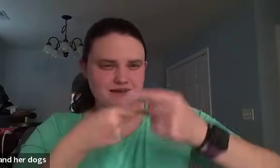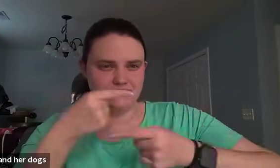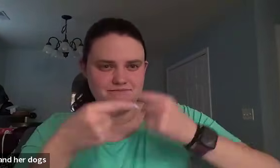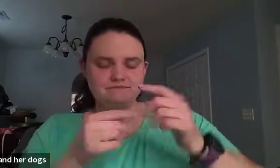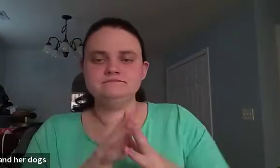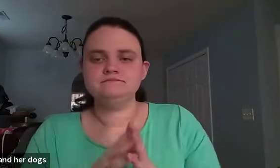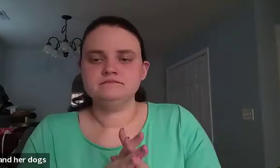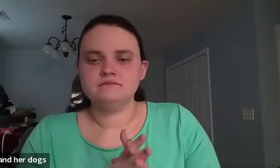sign.